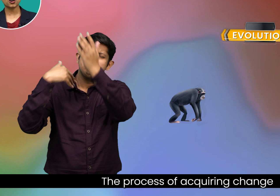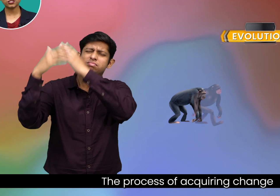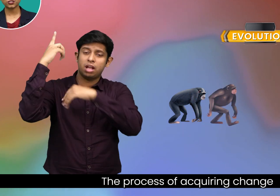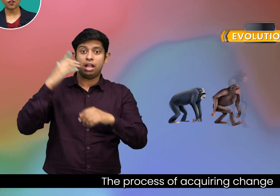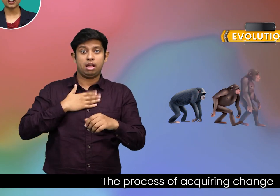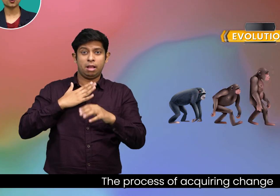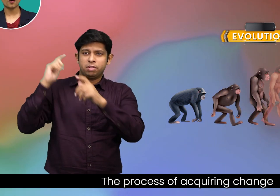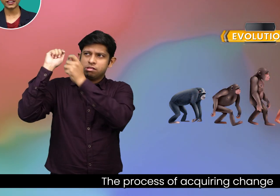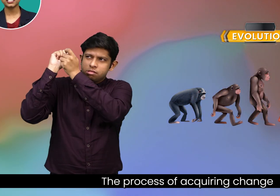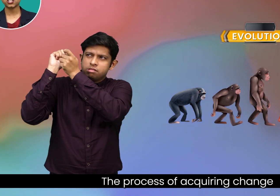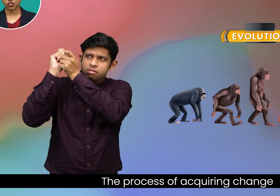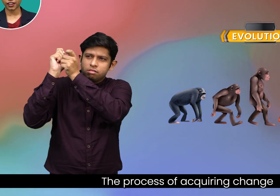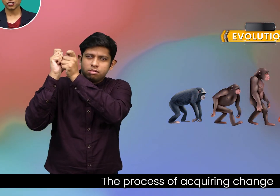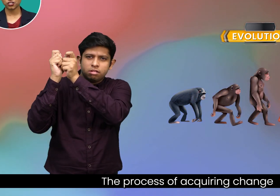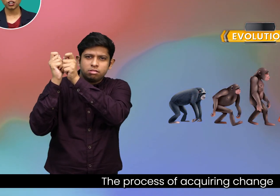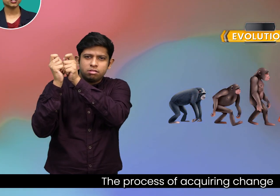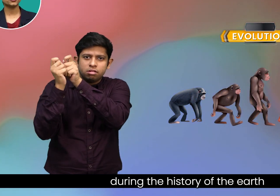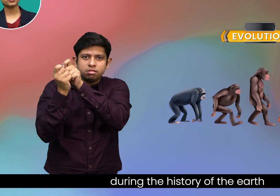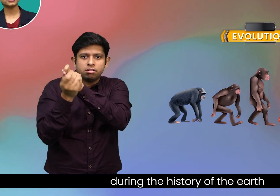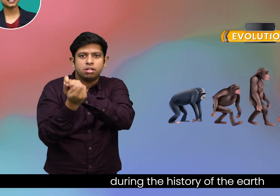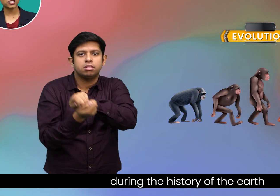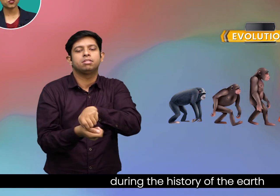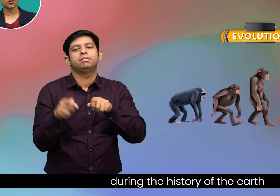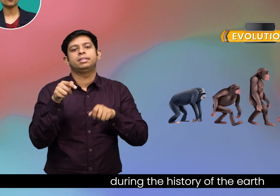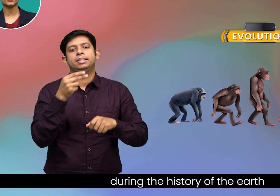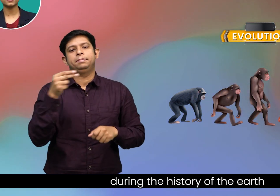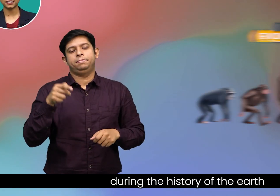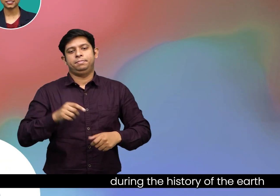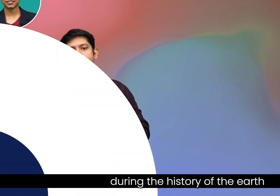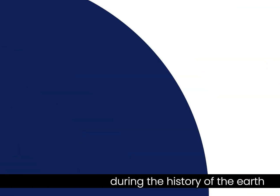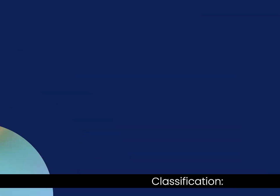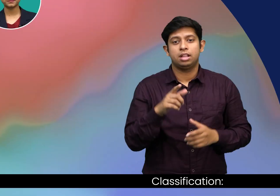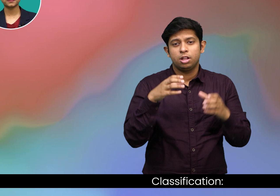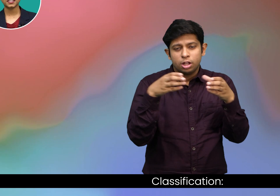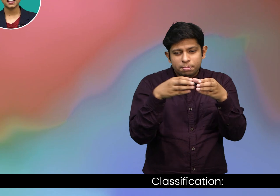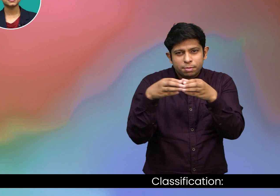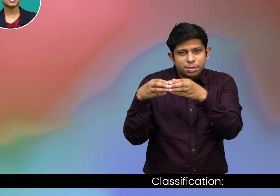The process of acquiring change during the history of the earth.